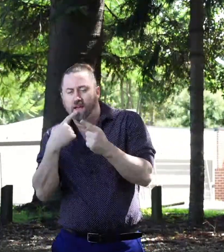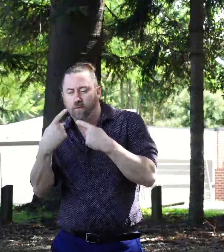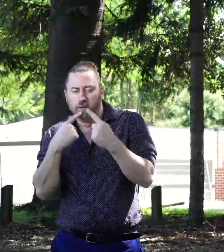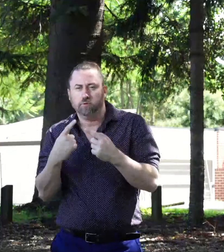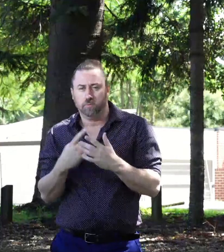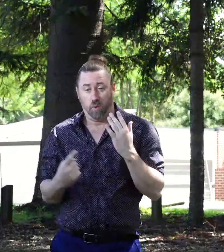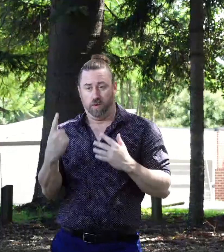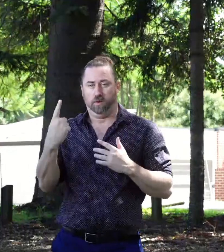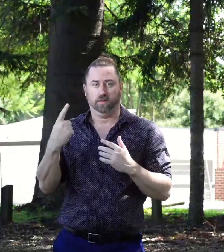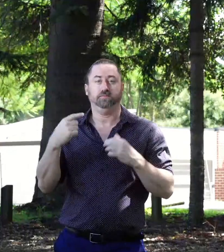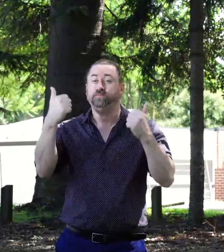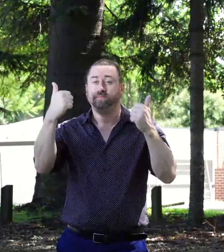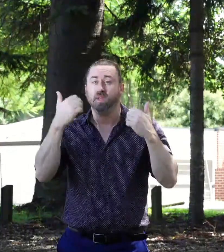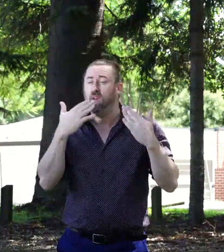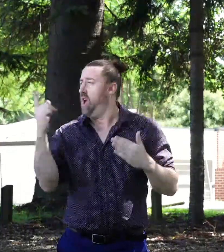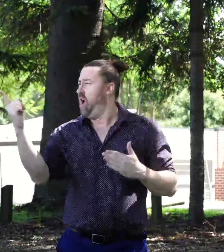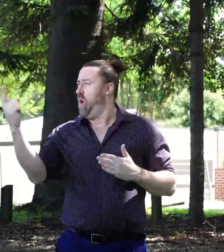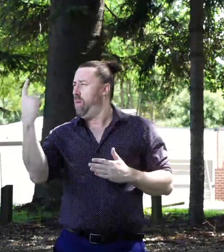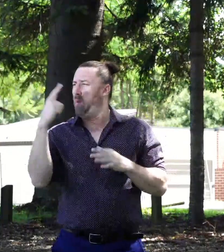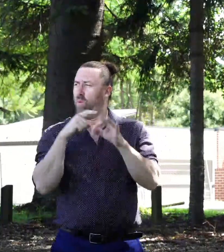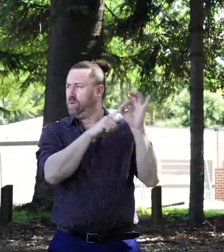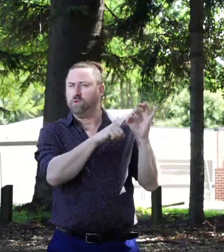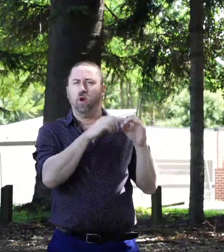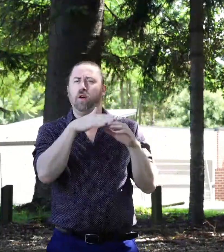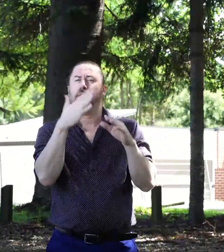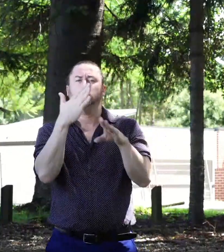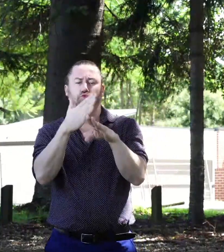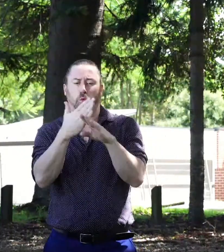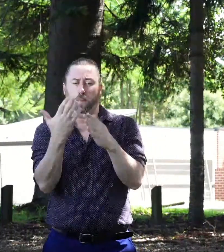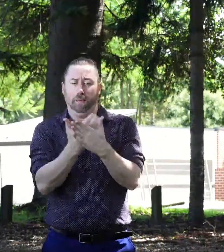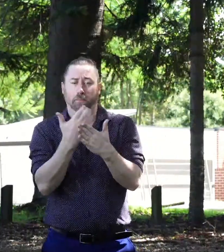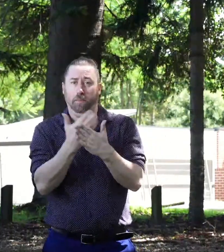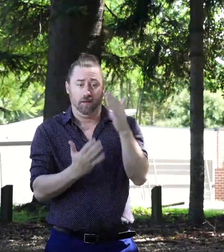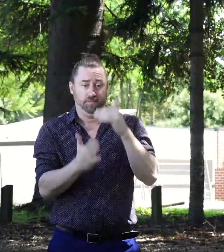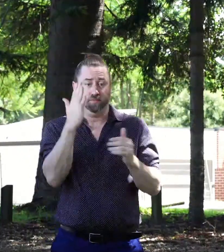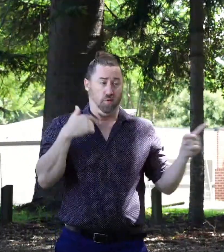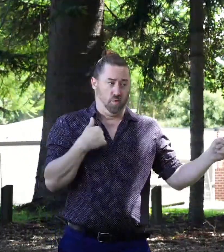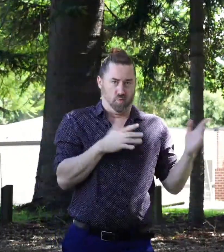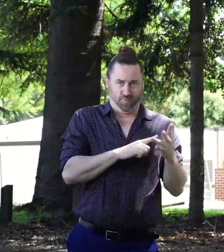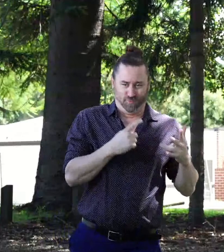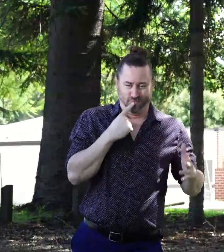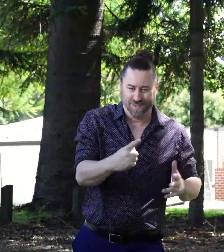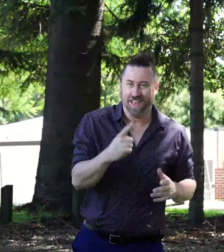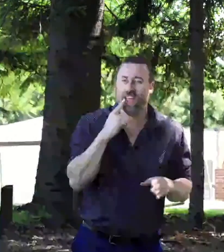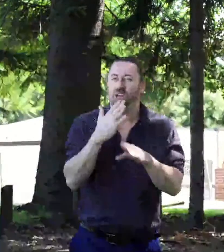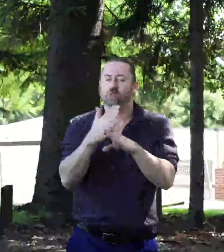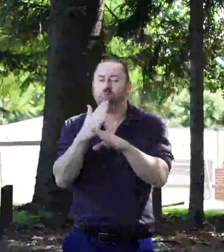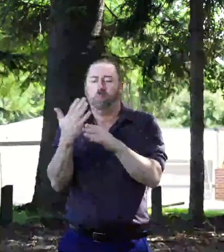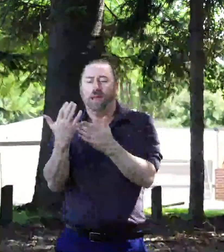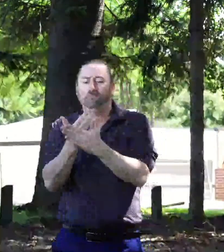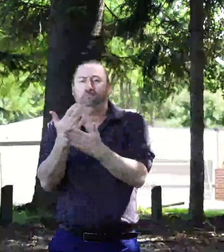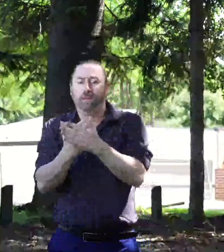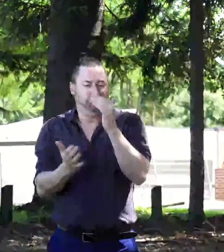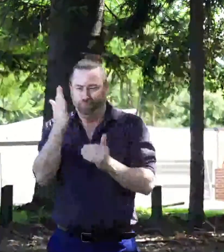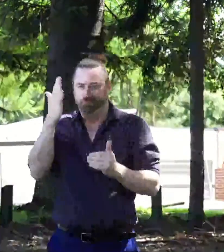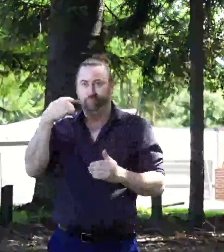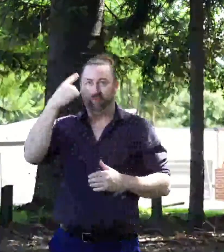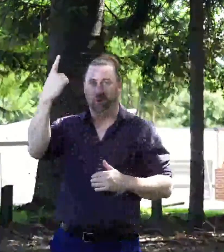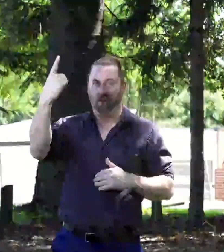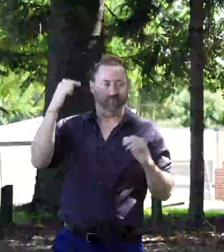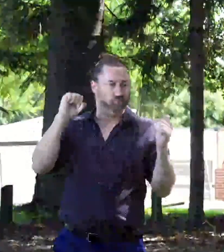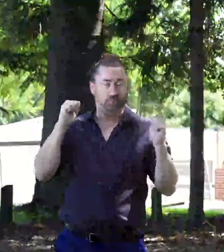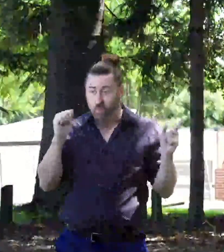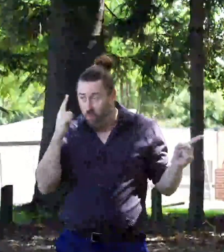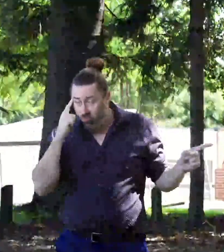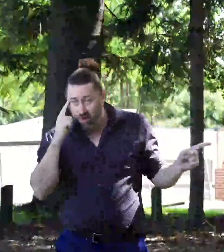positive. Thanks, everyone. Premier, can I just ask one question about JobKeeper comes off tomorrow? Yeah, I was just going to mention that, yeah. Comes off tomorrow. Yeah.